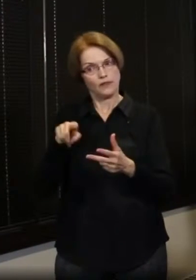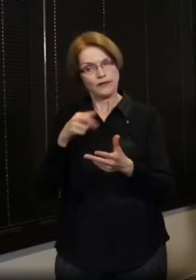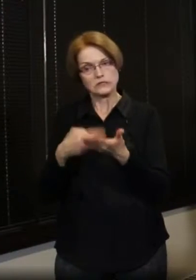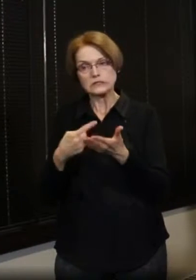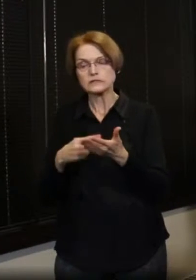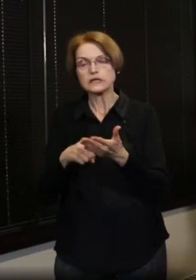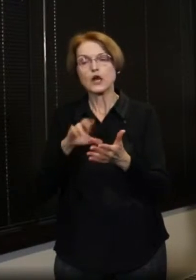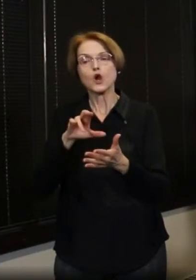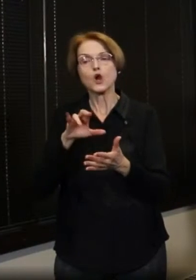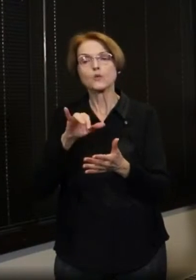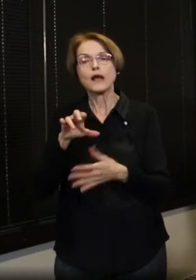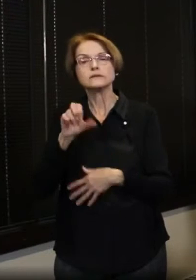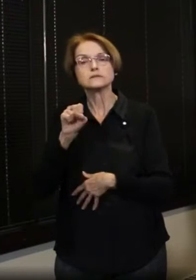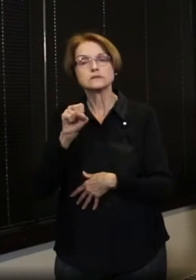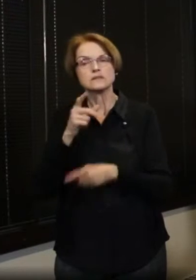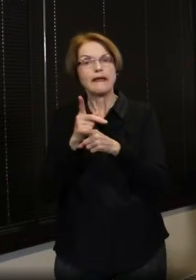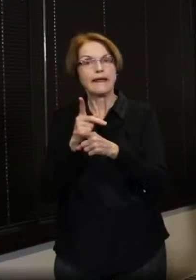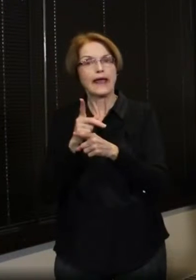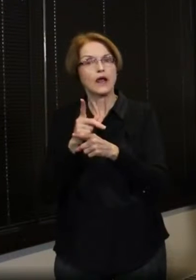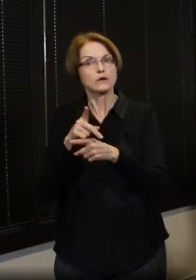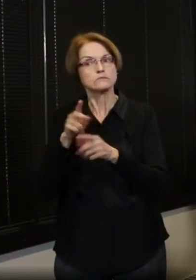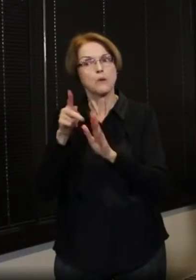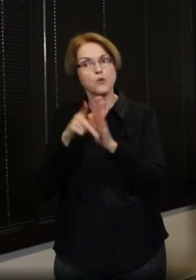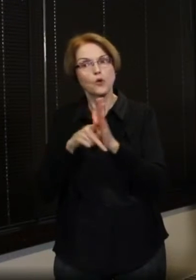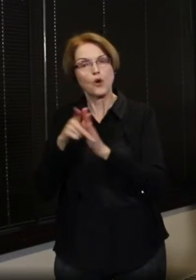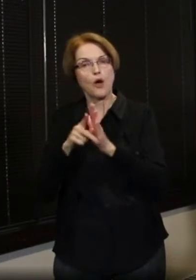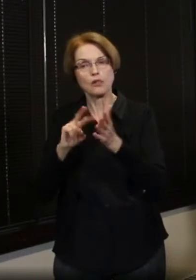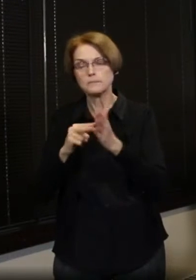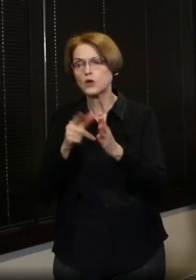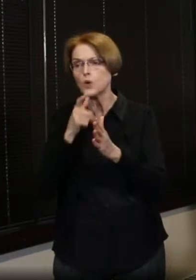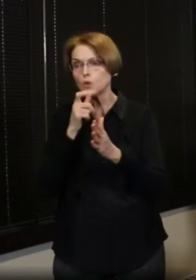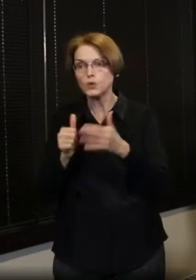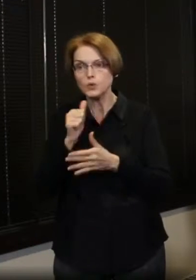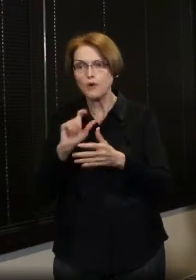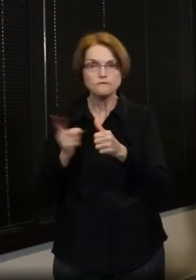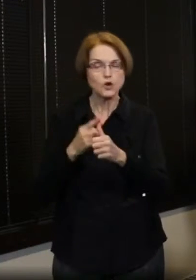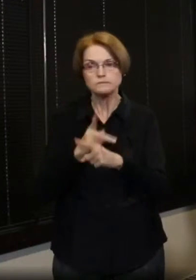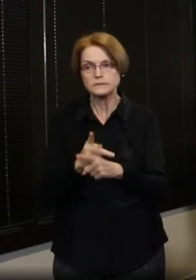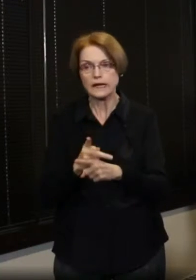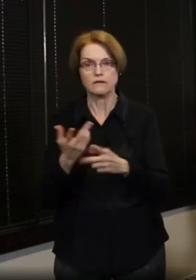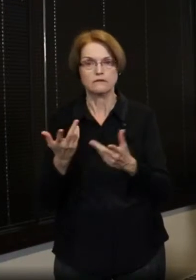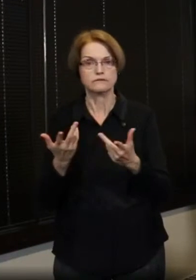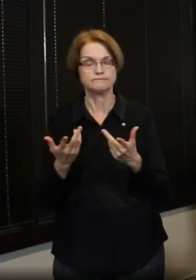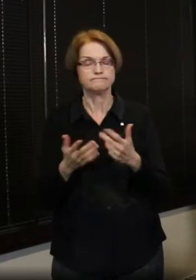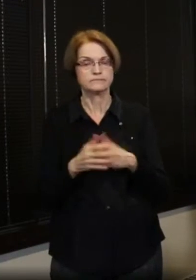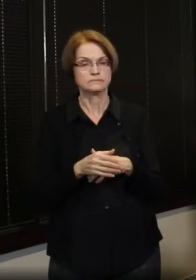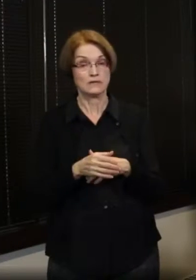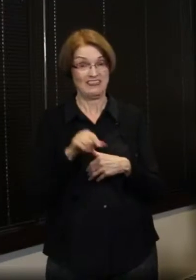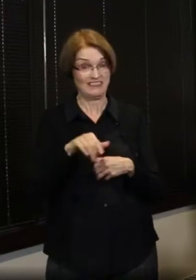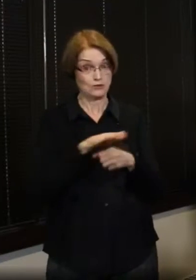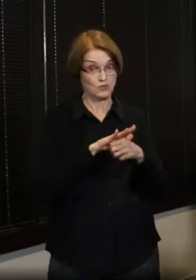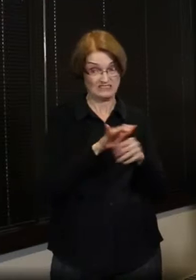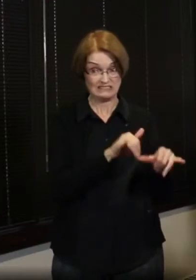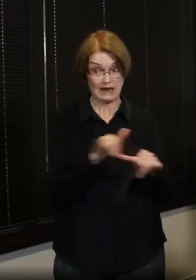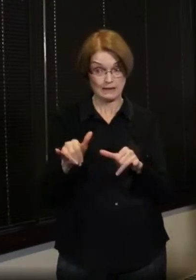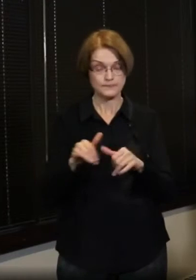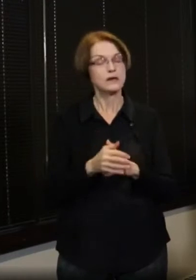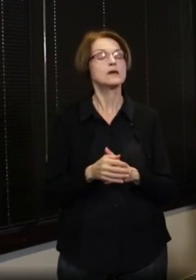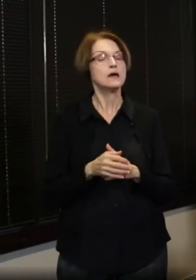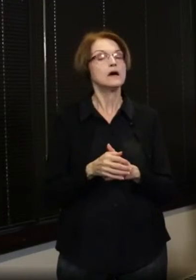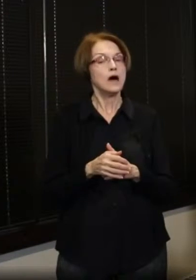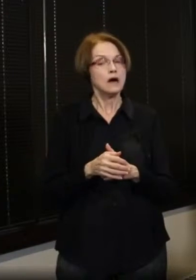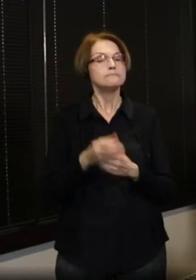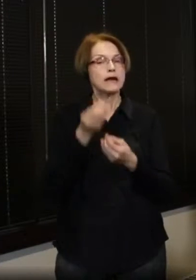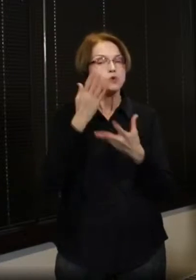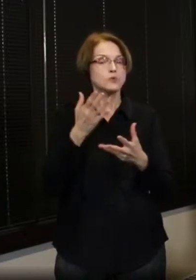far away are we from similar scenarios here in this region? Well, as I mentioned before, we're still very full. Now, we have